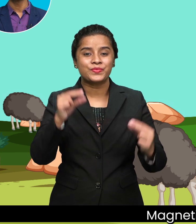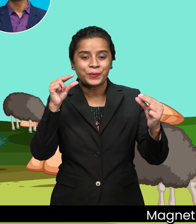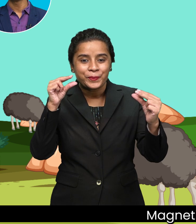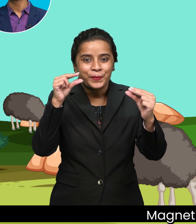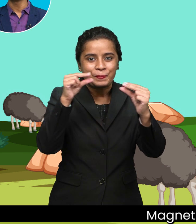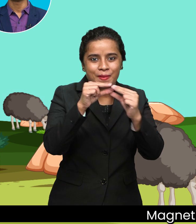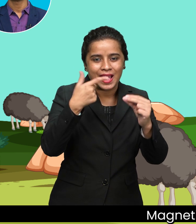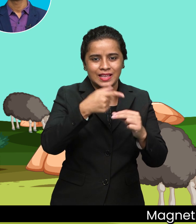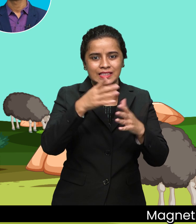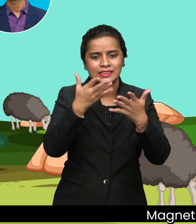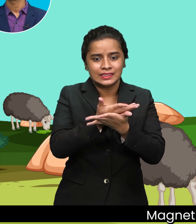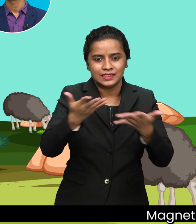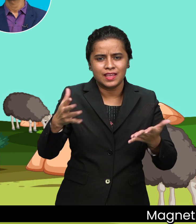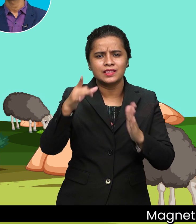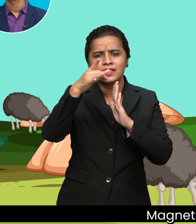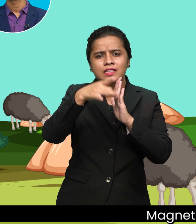Magnetite contains iron.